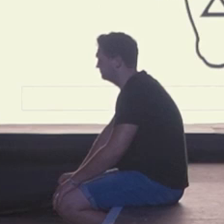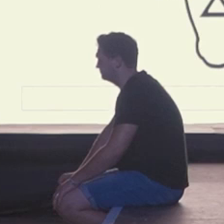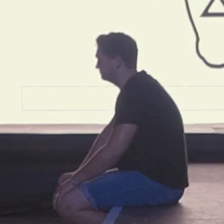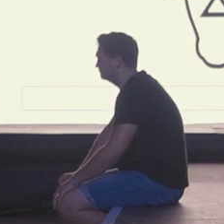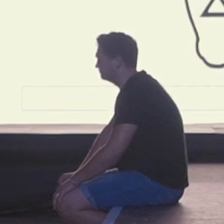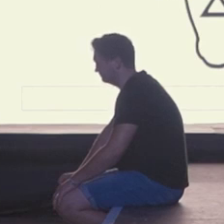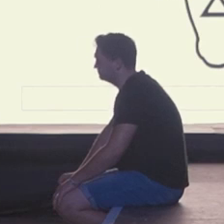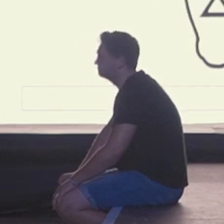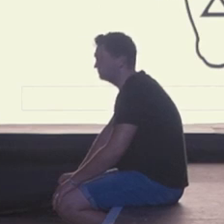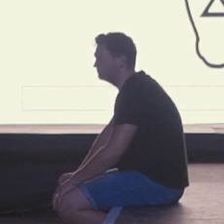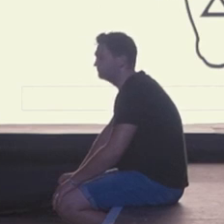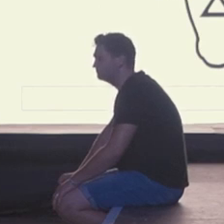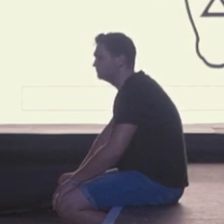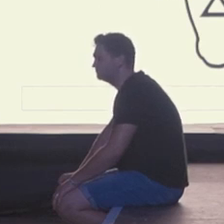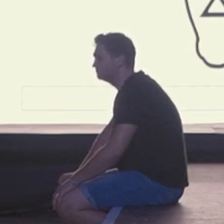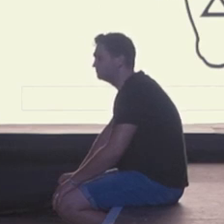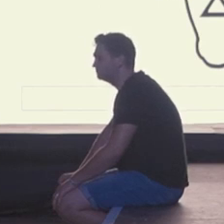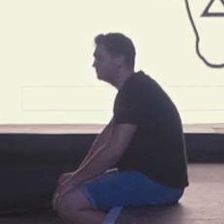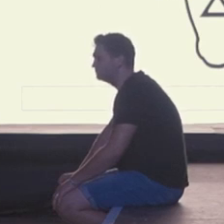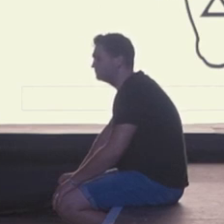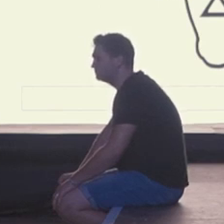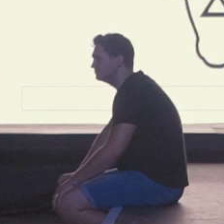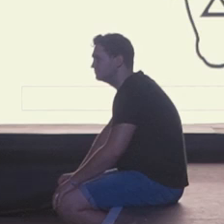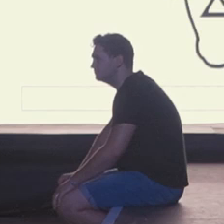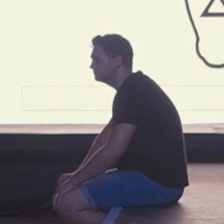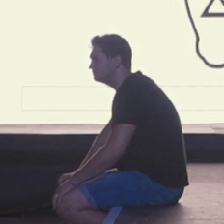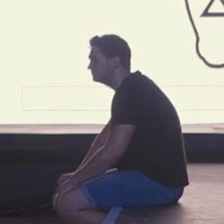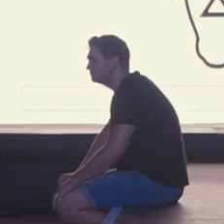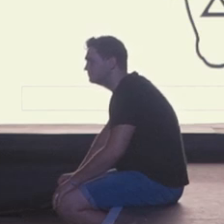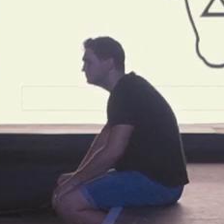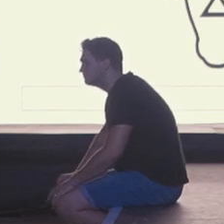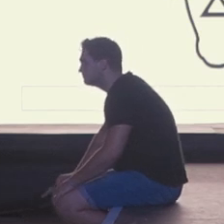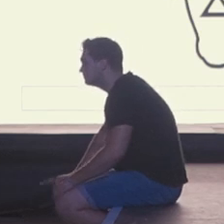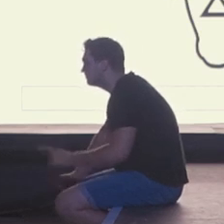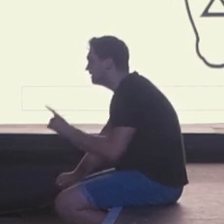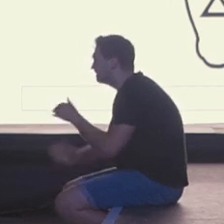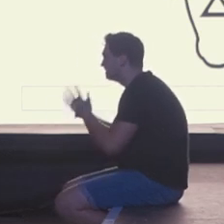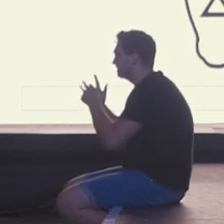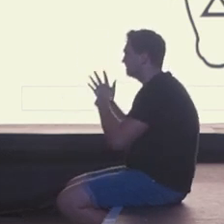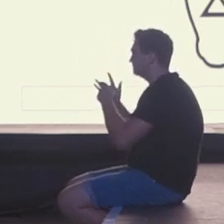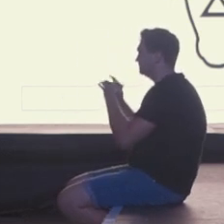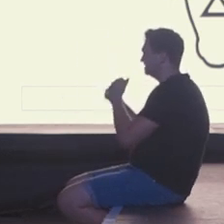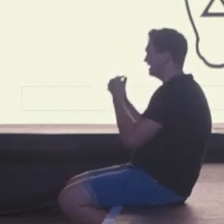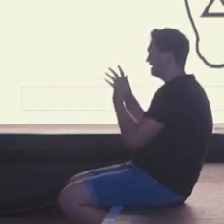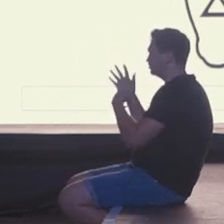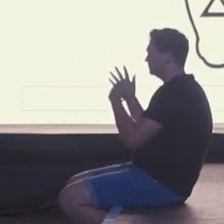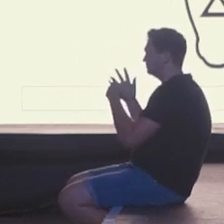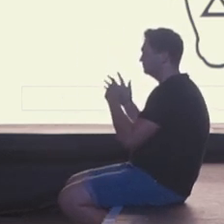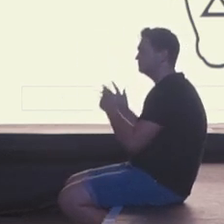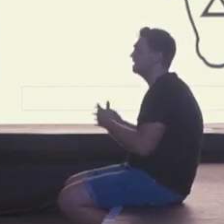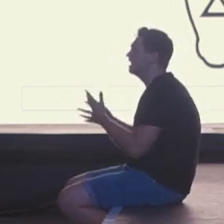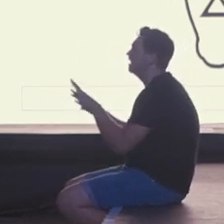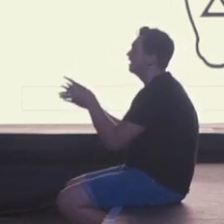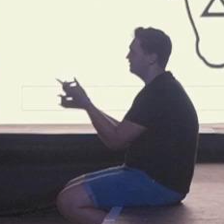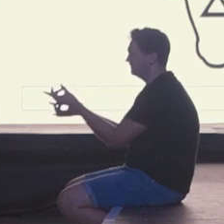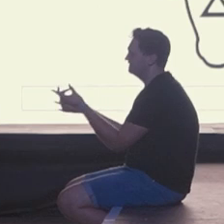I guess meditation, which, just the reason why we got climate change is because we're just rushing and thinking and